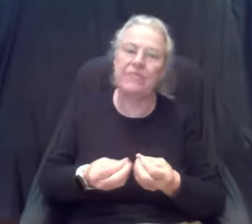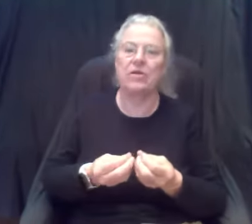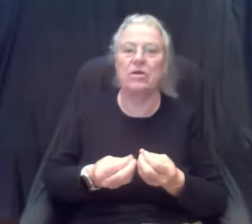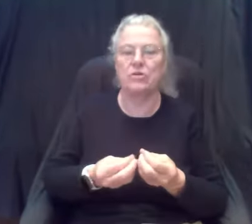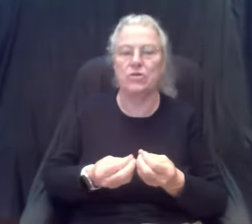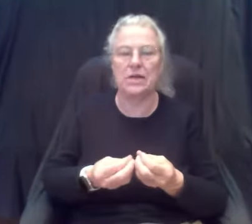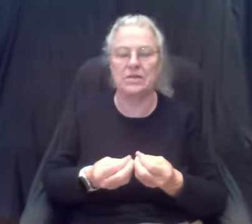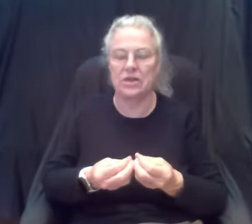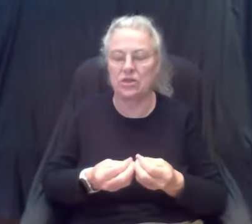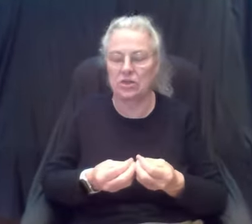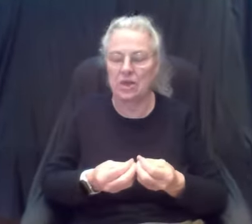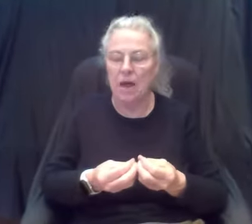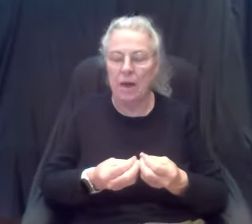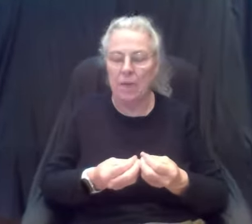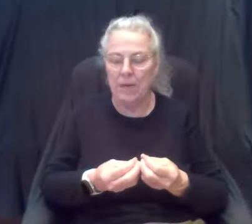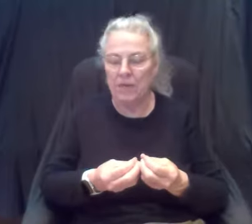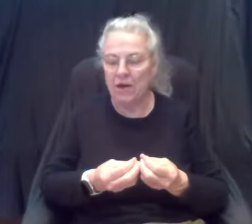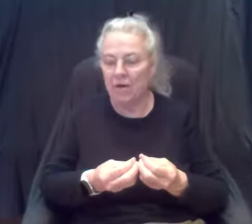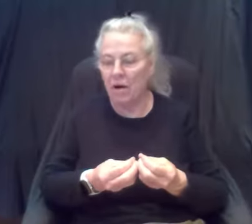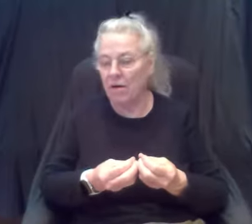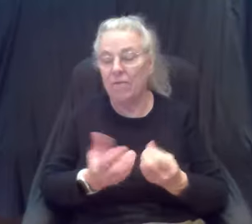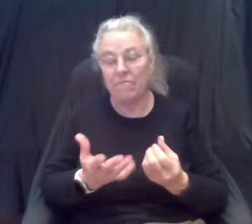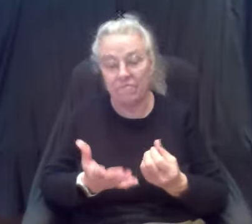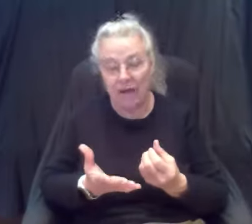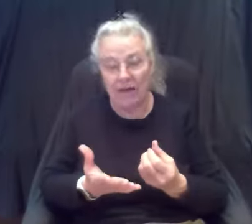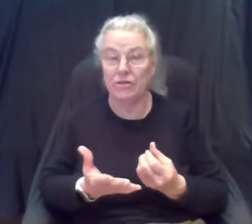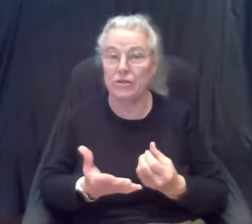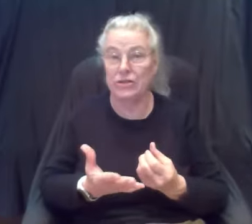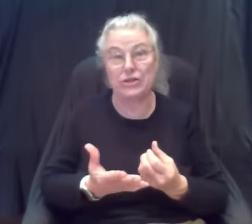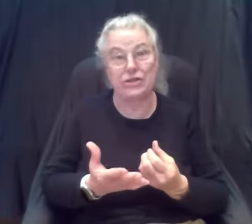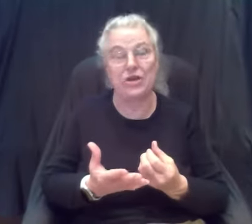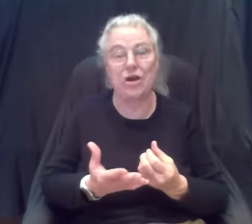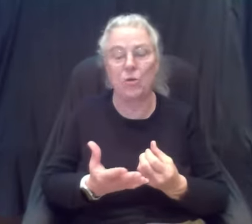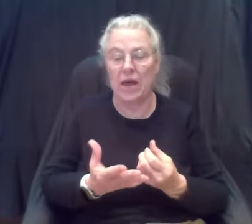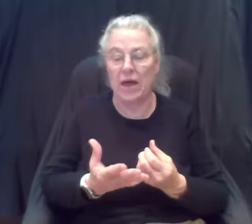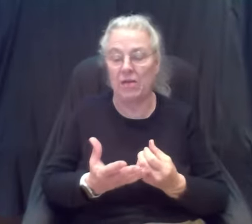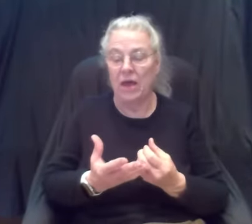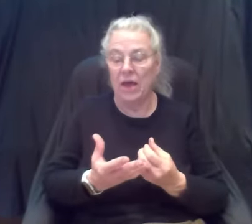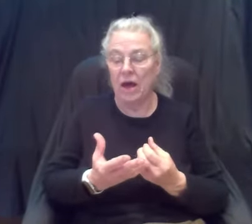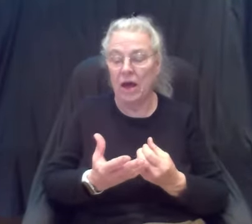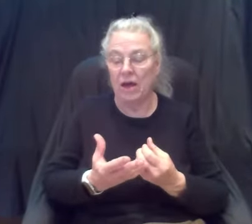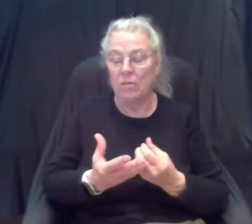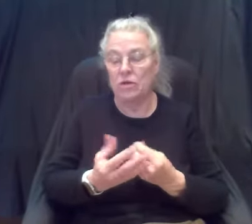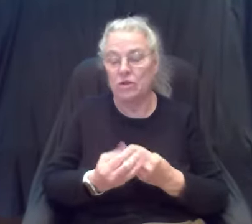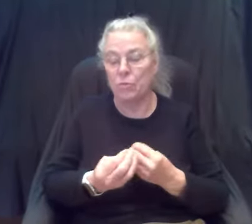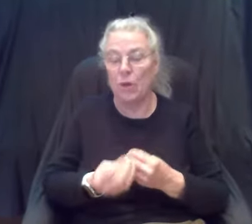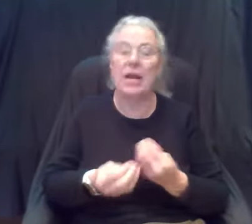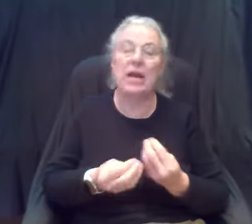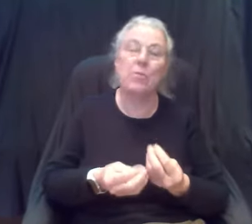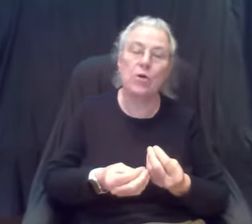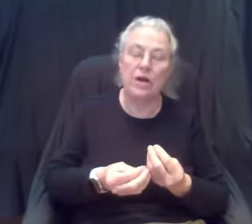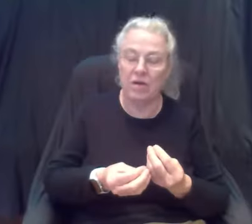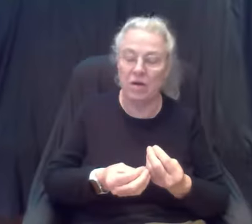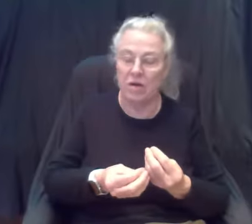difficult translations, but there are 5 verses to start with, which will make it more difficult. And